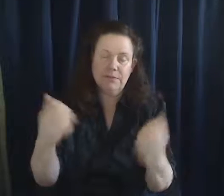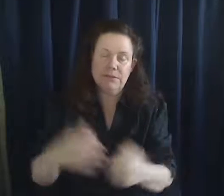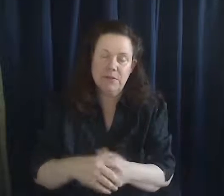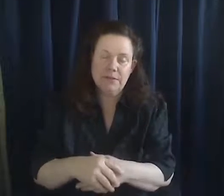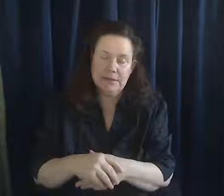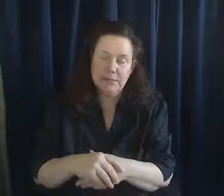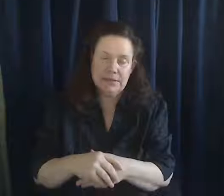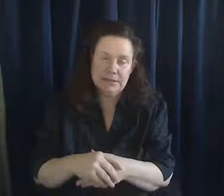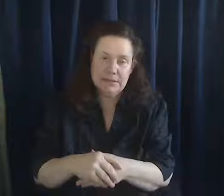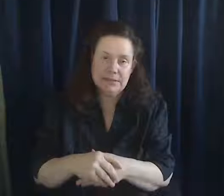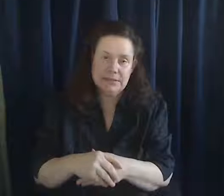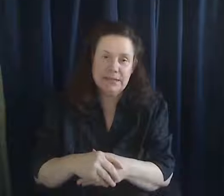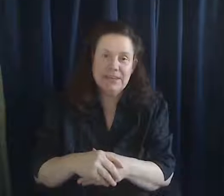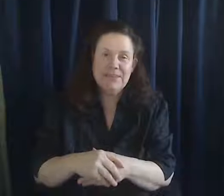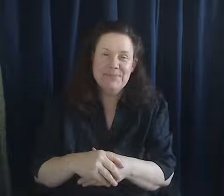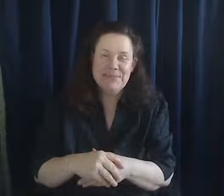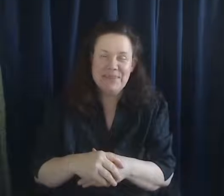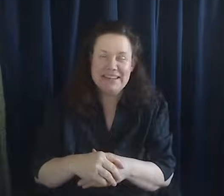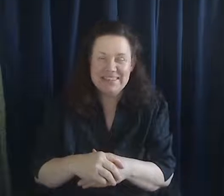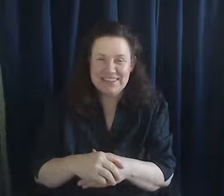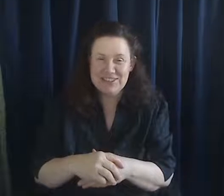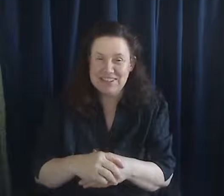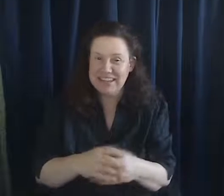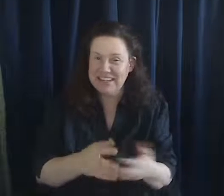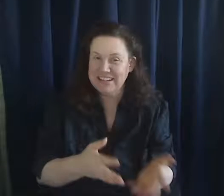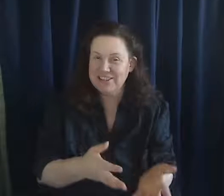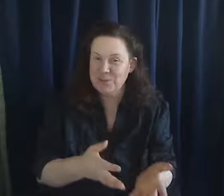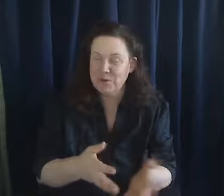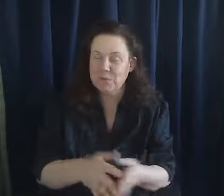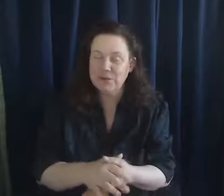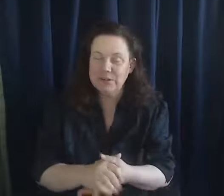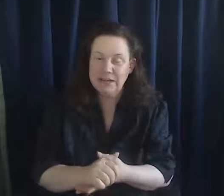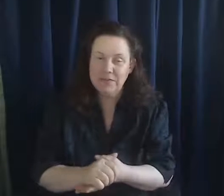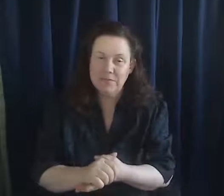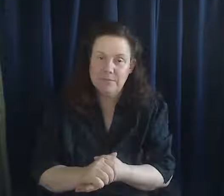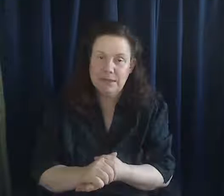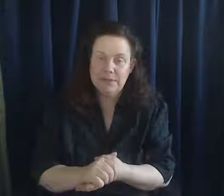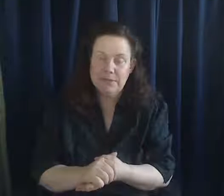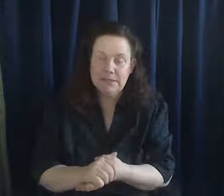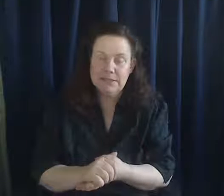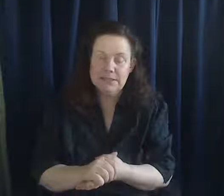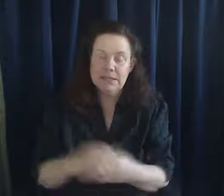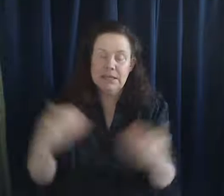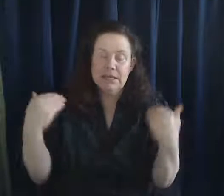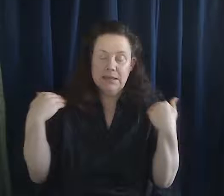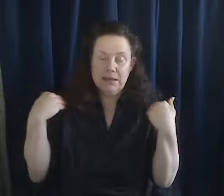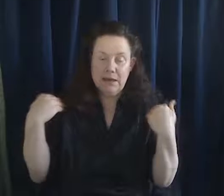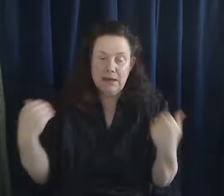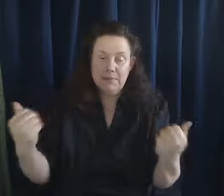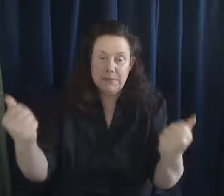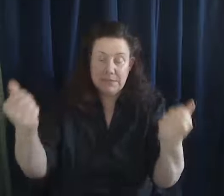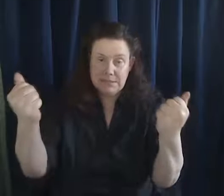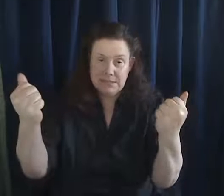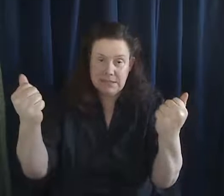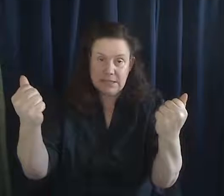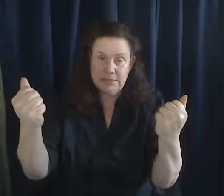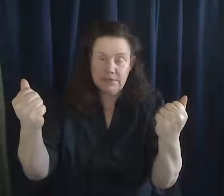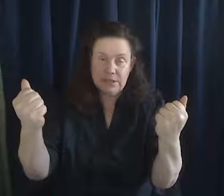means one thing, because signs mean many things, just like in English one word can have many meanings. But this is the sign for